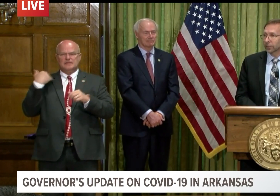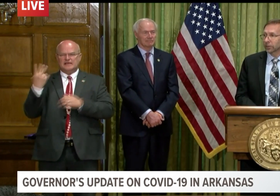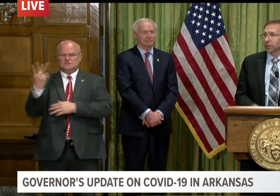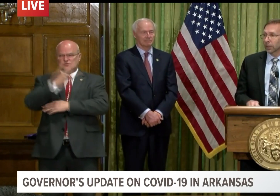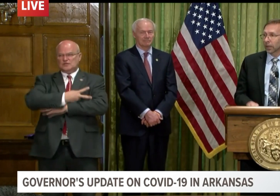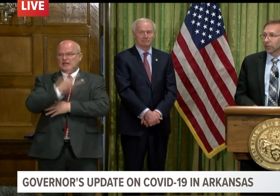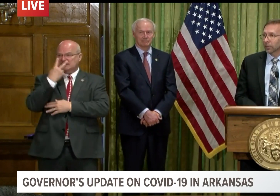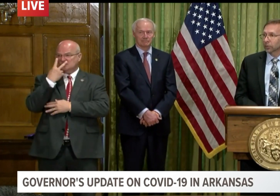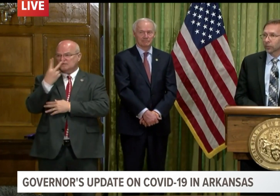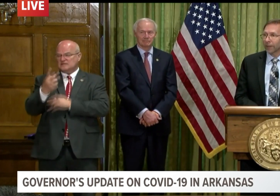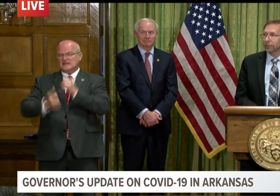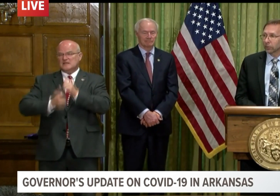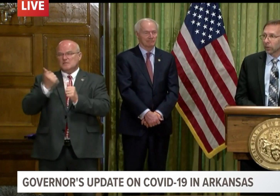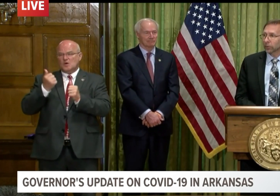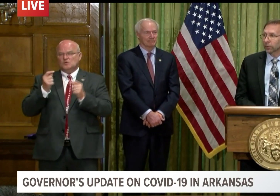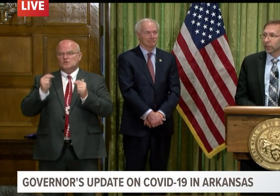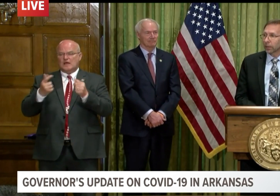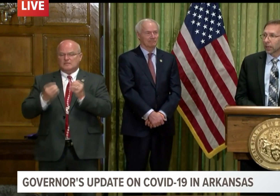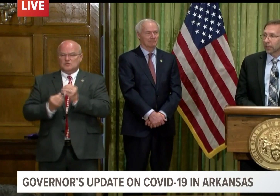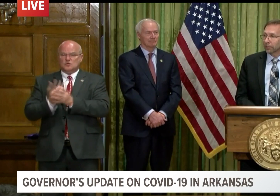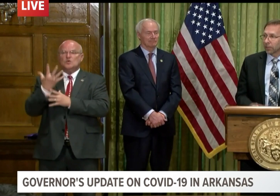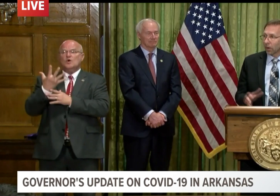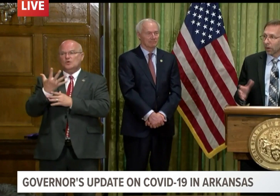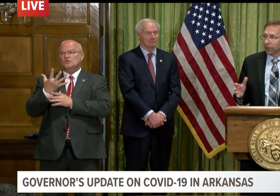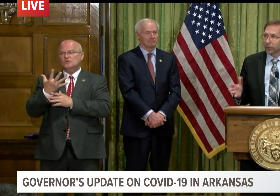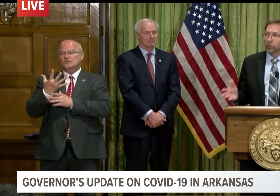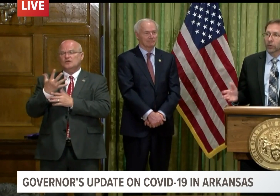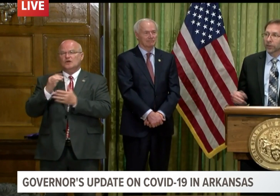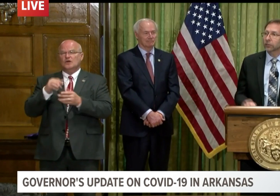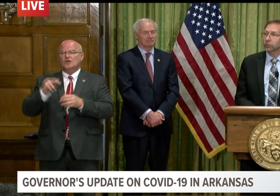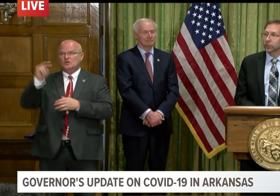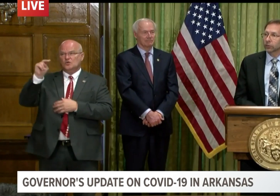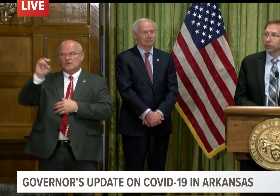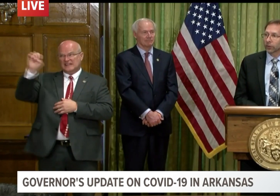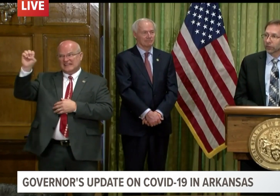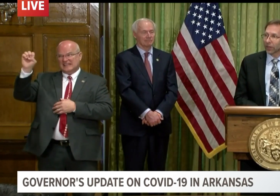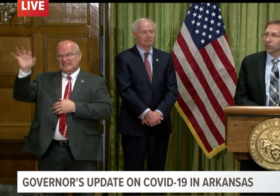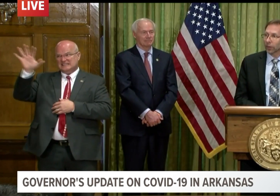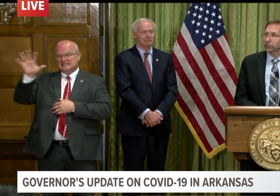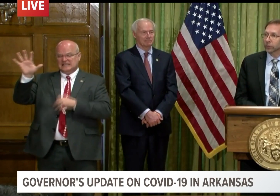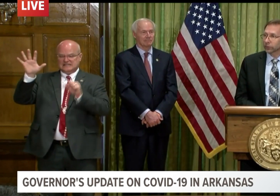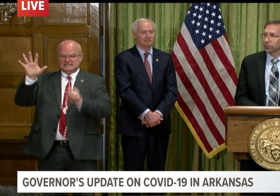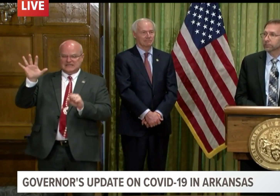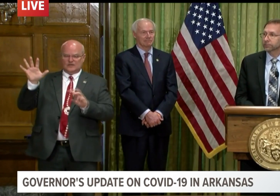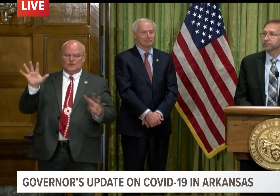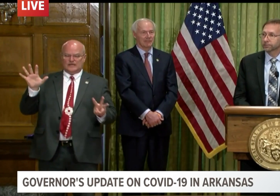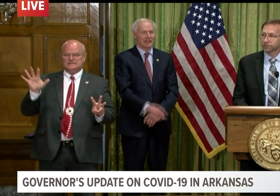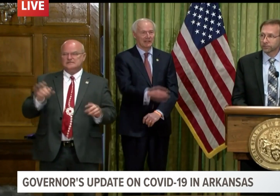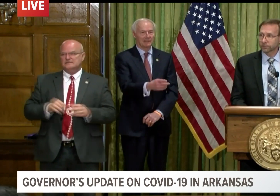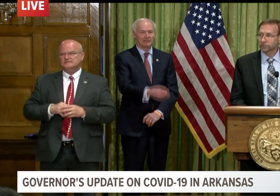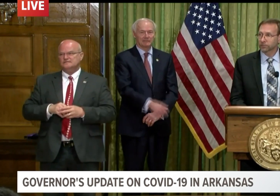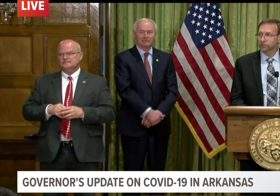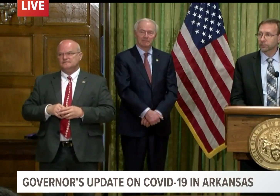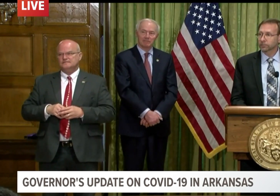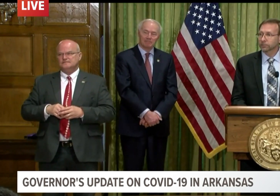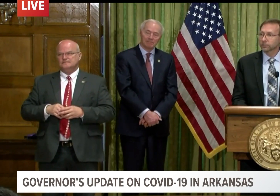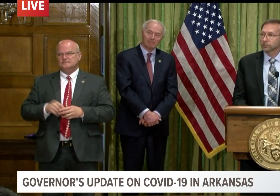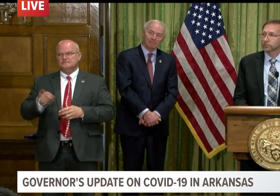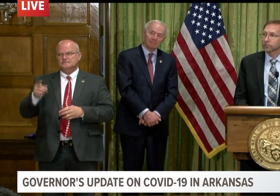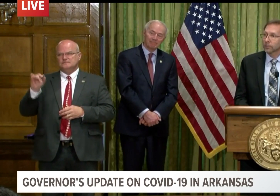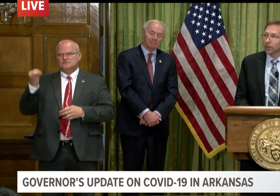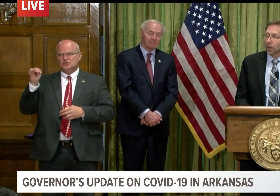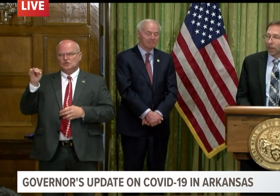where we've seen the most rapid growth are in the northeast region and the southwest region.